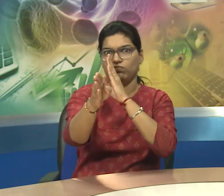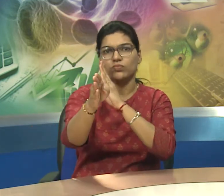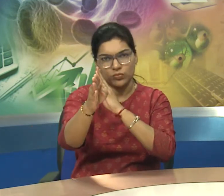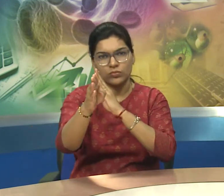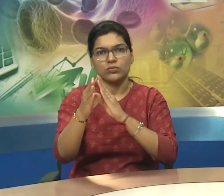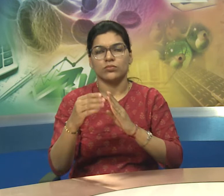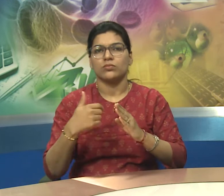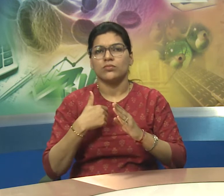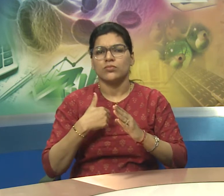directly.